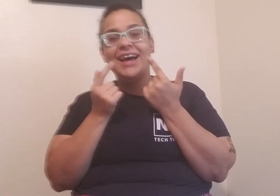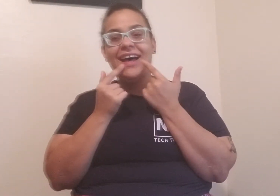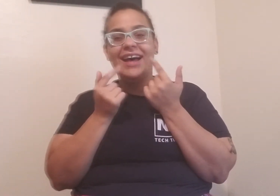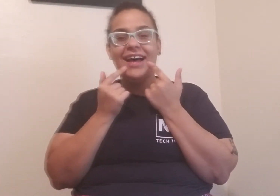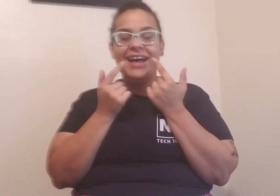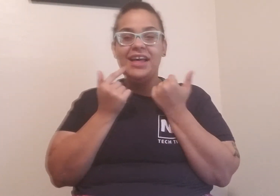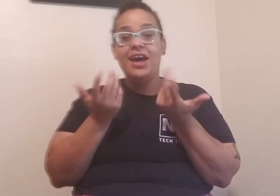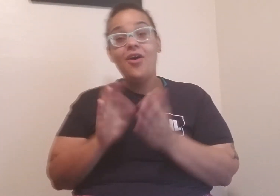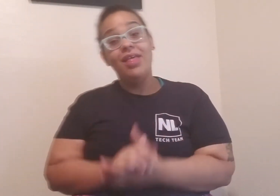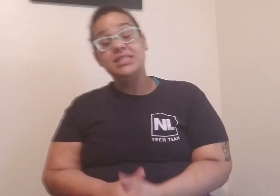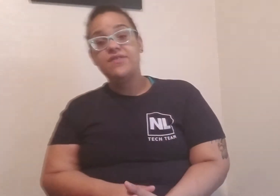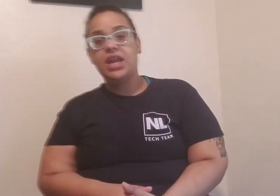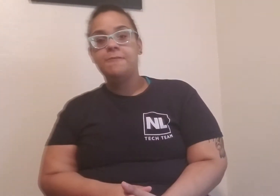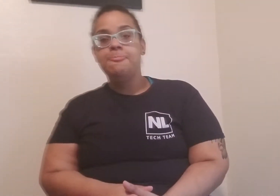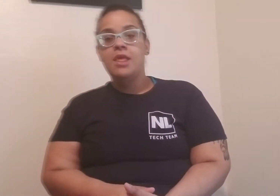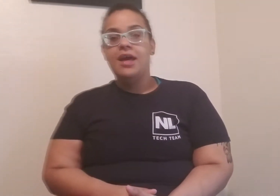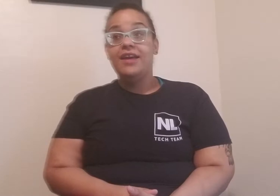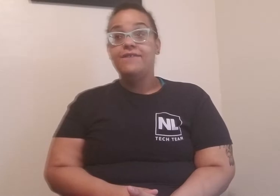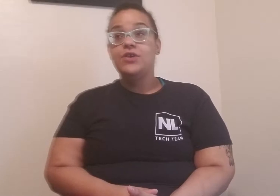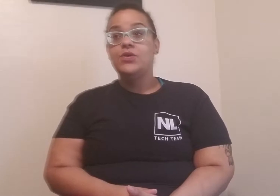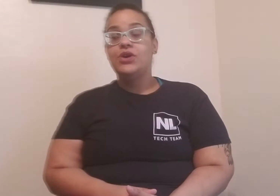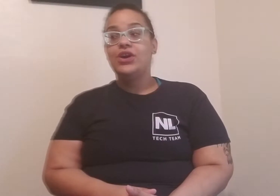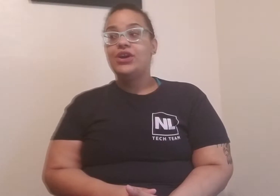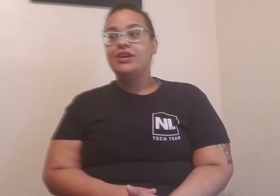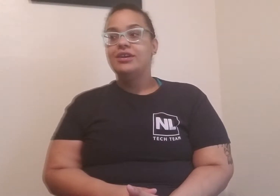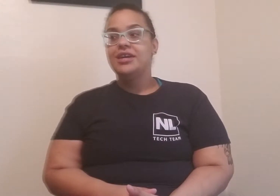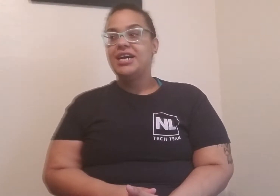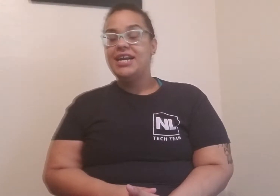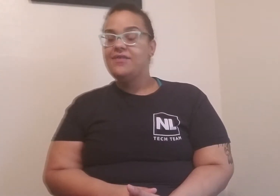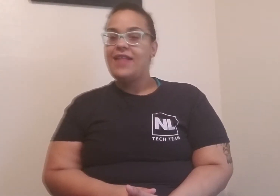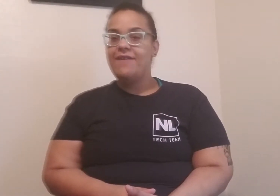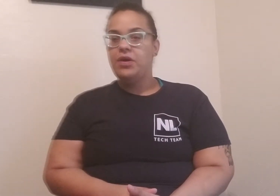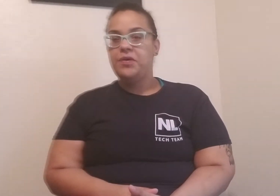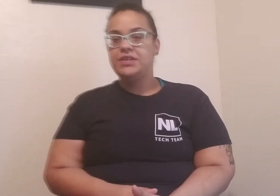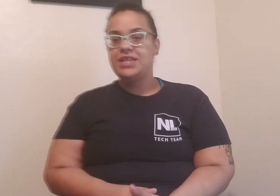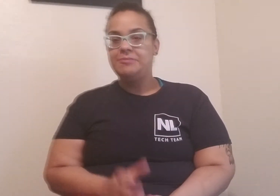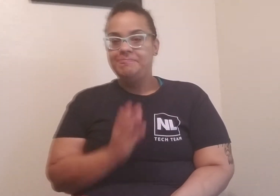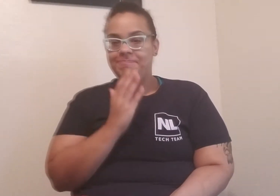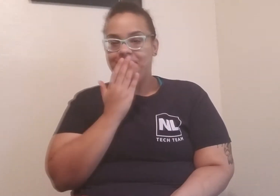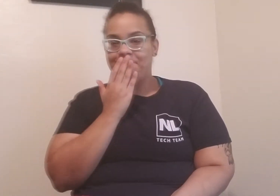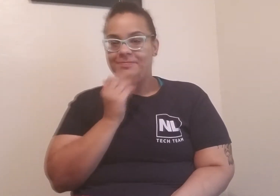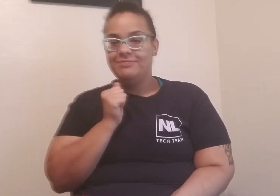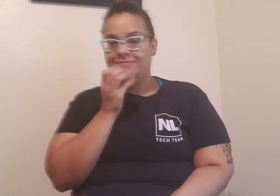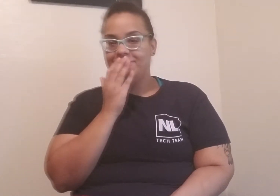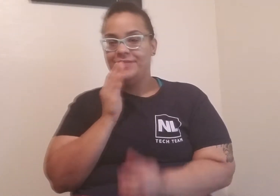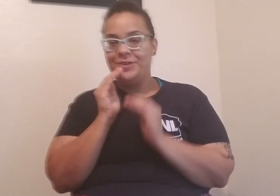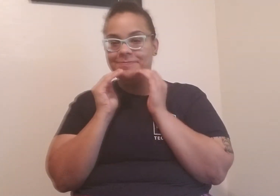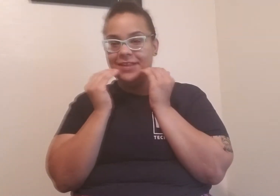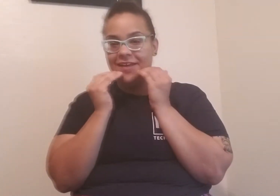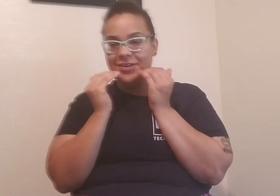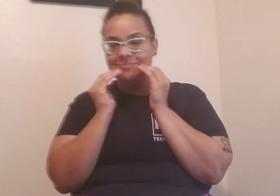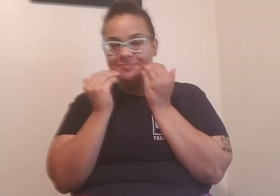ha ha. Oh, that's funny. If you're kind of laughing with just like, you're laughing.